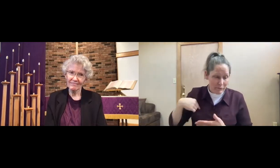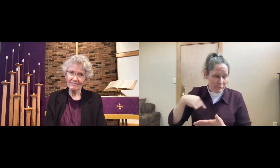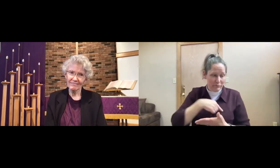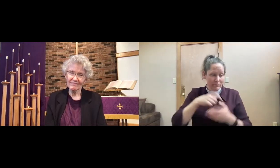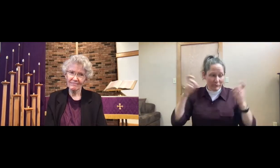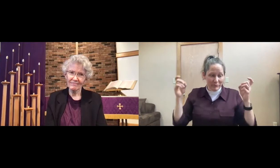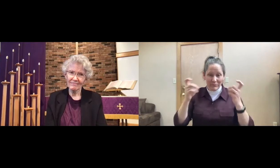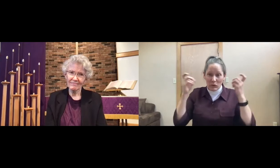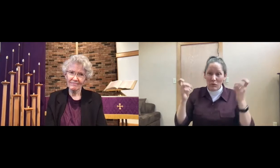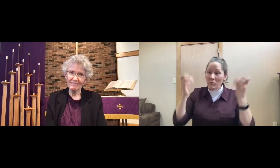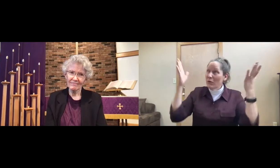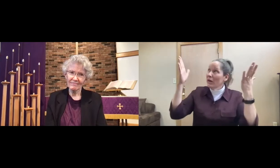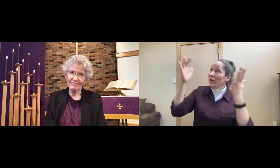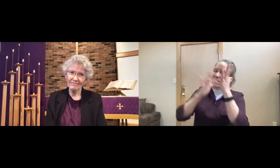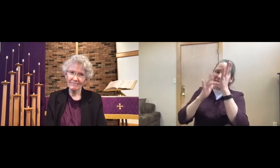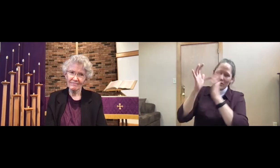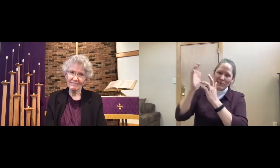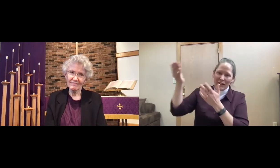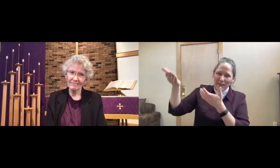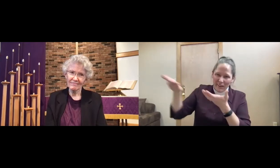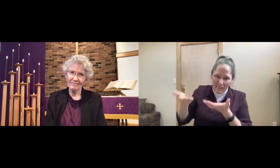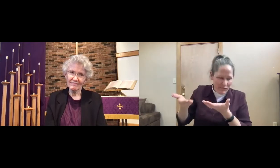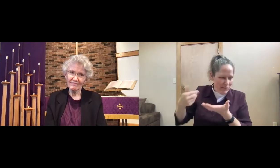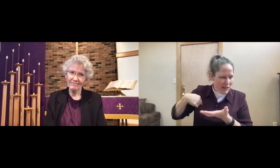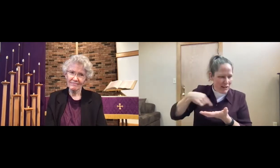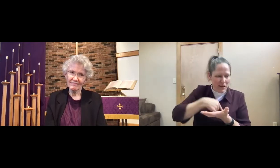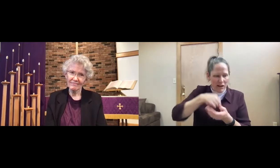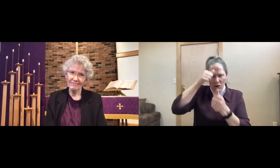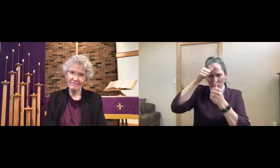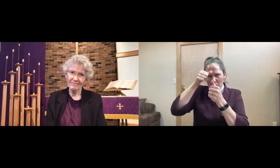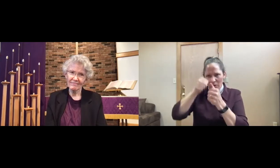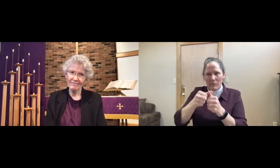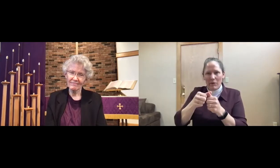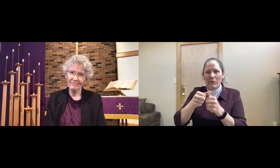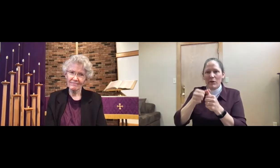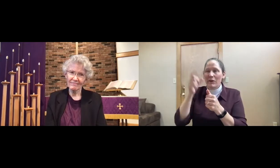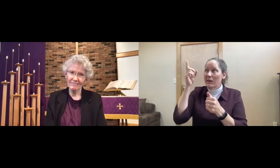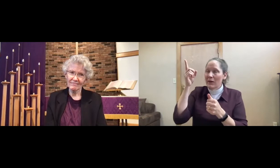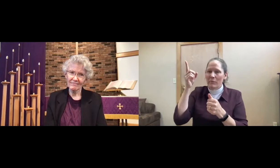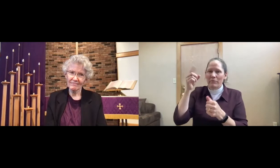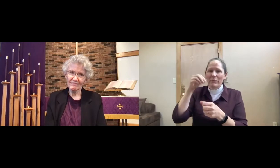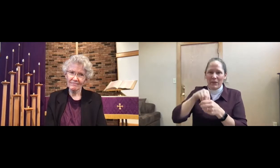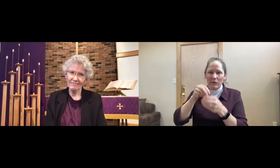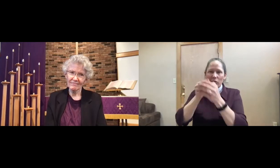We celebrate how Jesus invites us to remember him in worship on Holy Thursday.